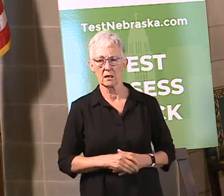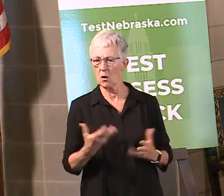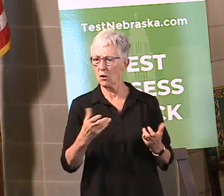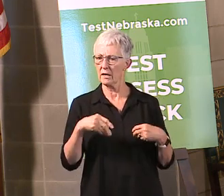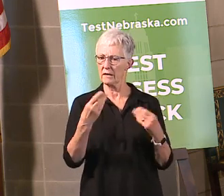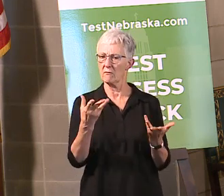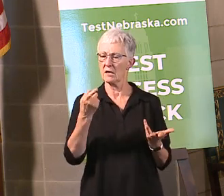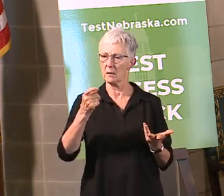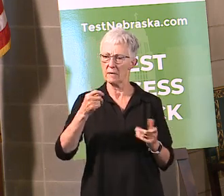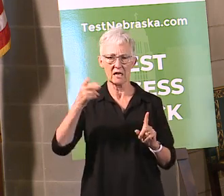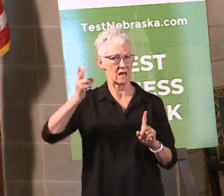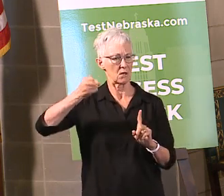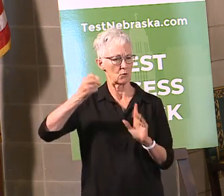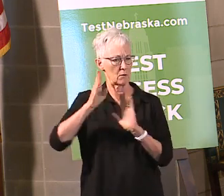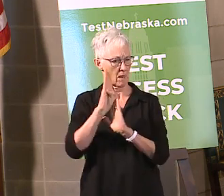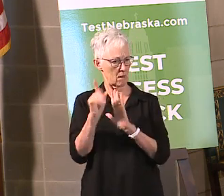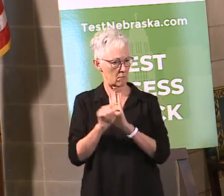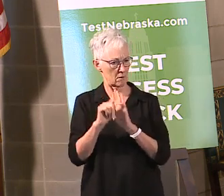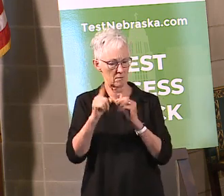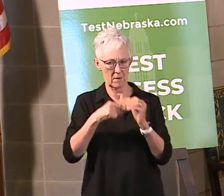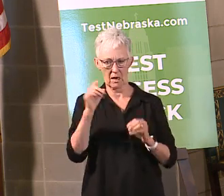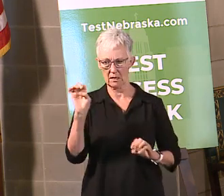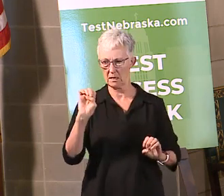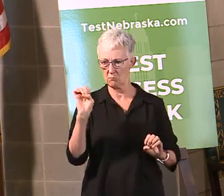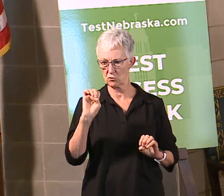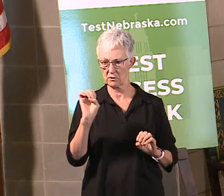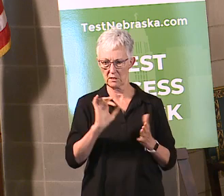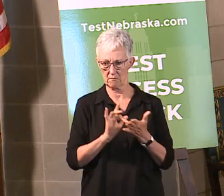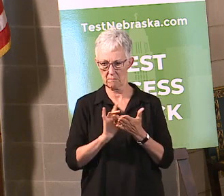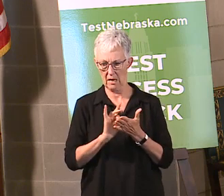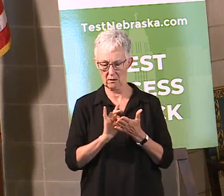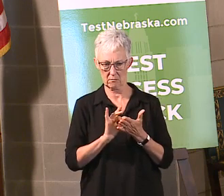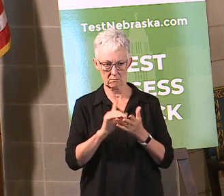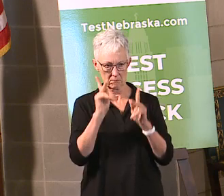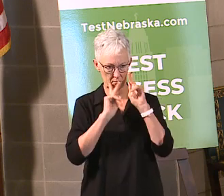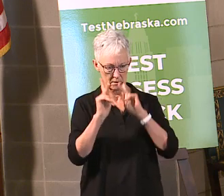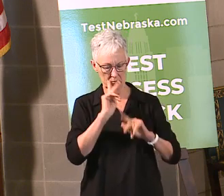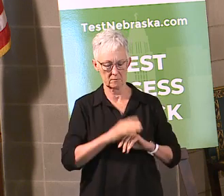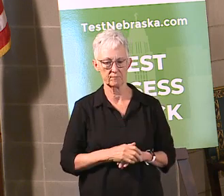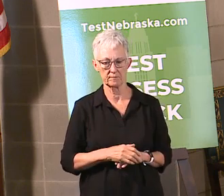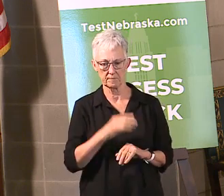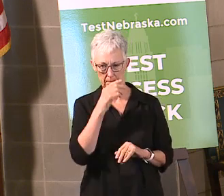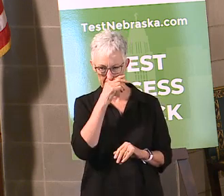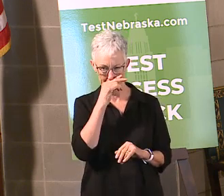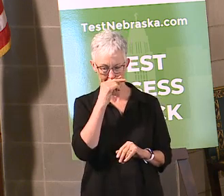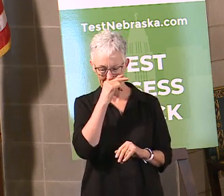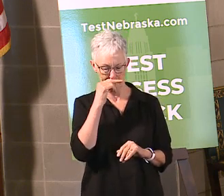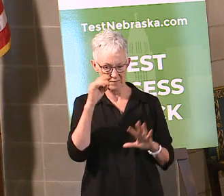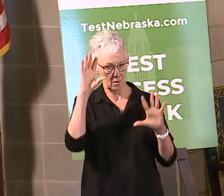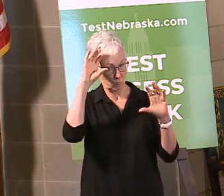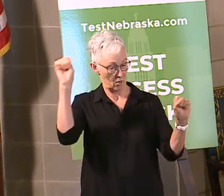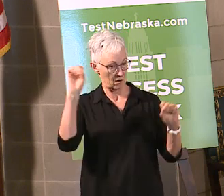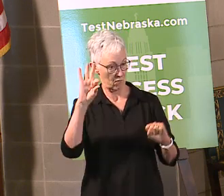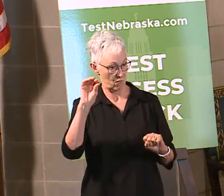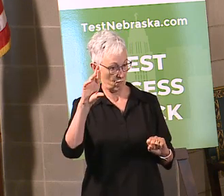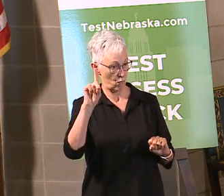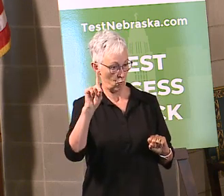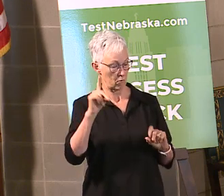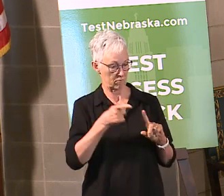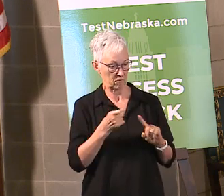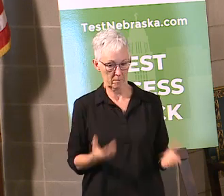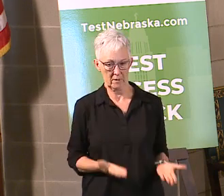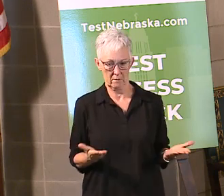Week. President Gerald Ford, the 38th President of the United States, a Nebraska native, declared the